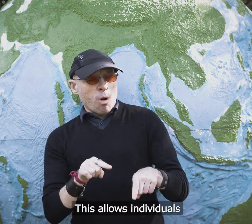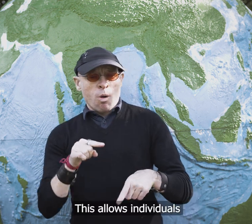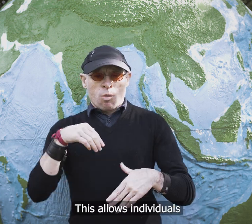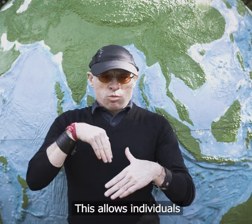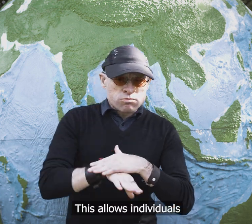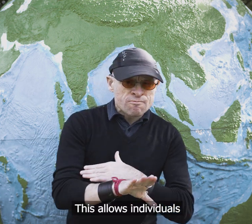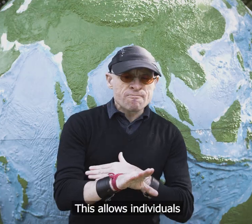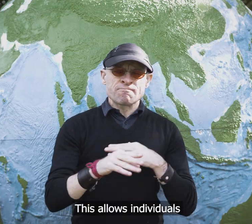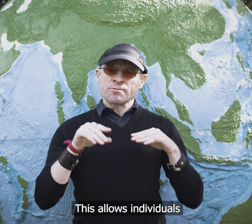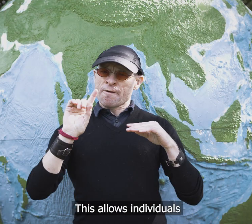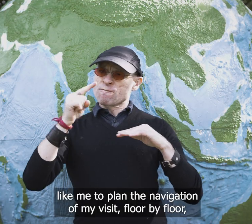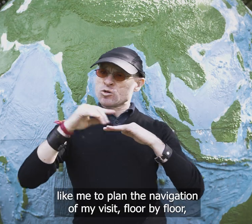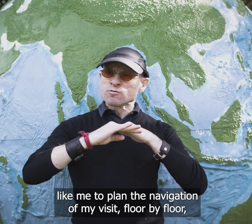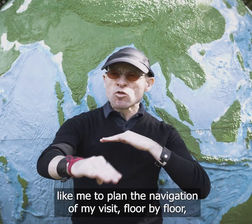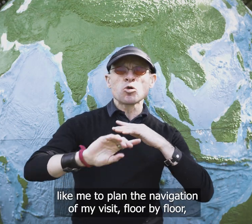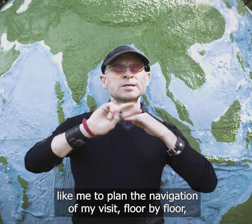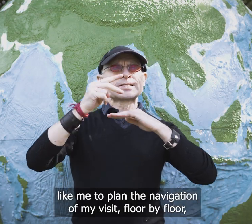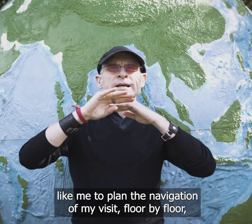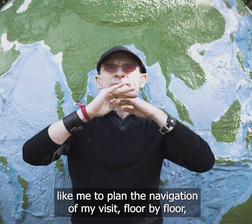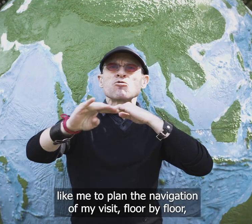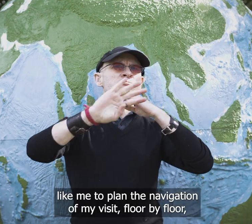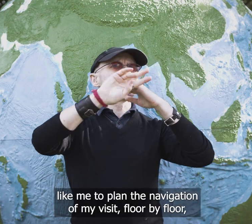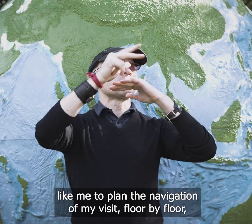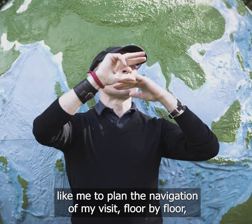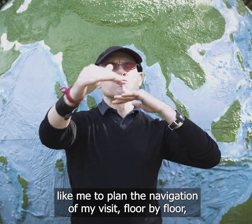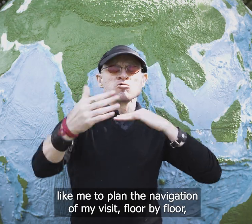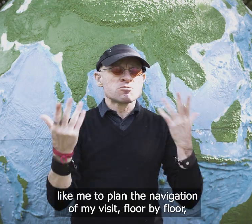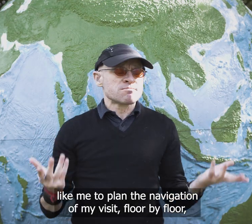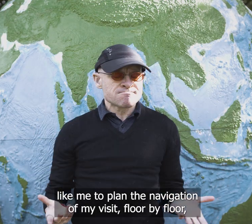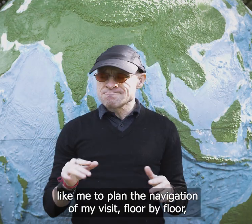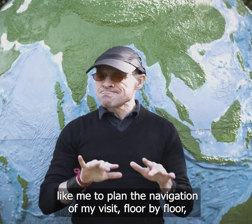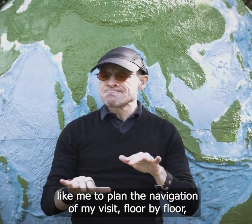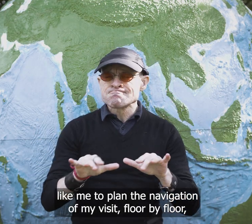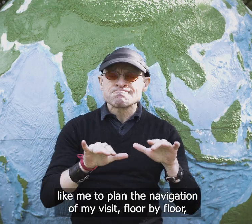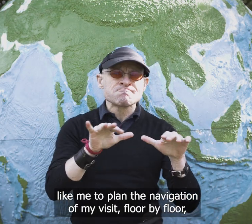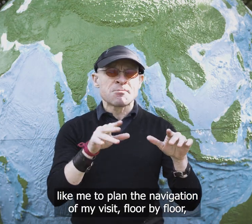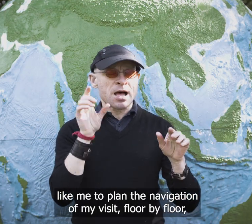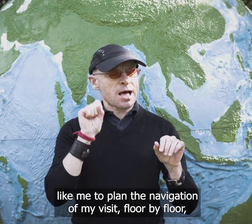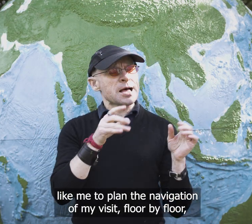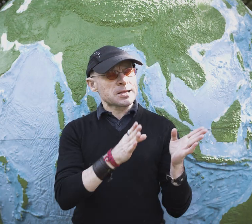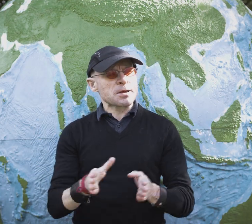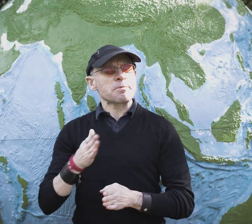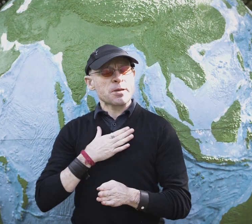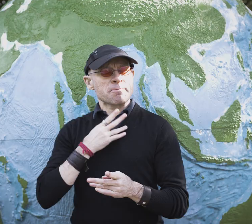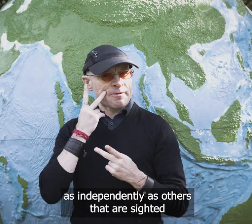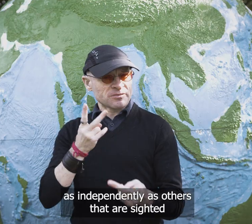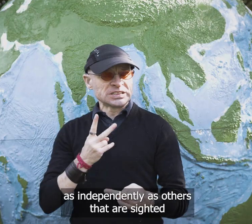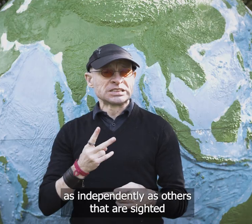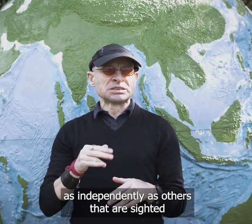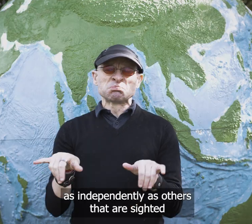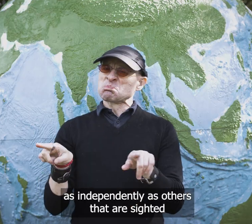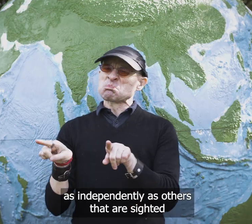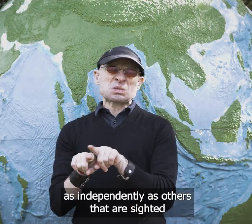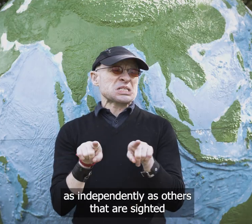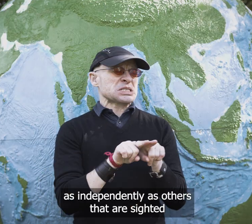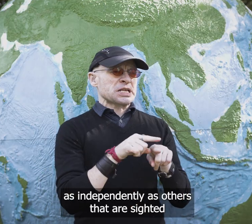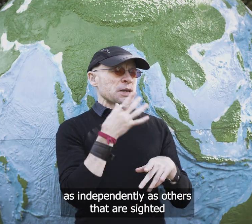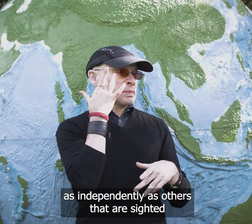This allows individuals like me to plan the navigation of my visit floor by floor as independently